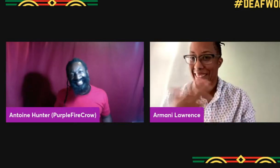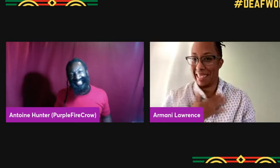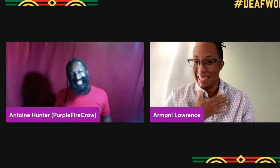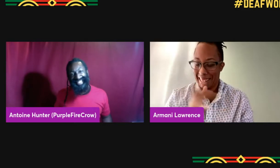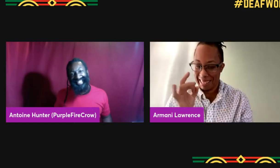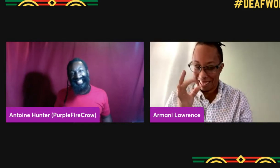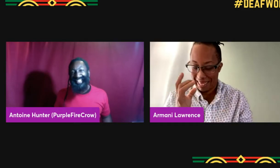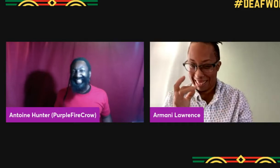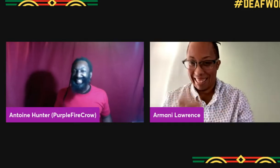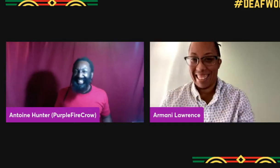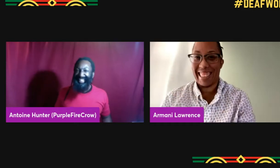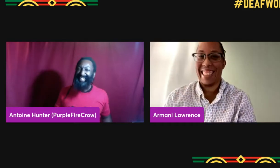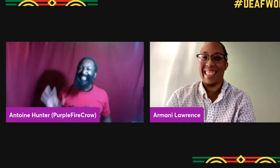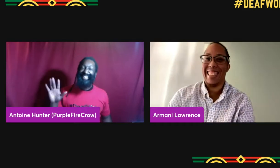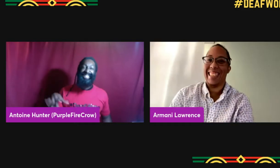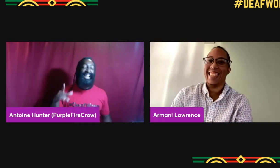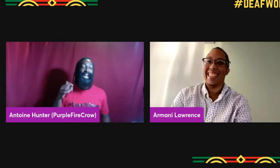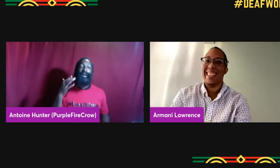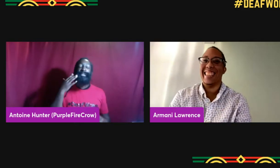I got a sweet tooth.